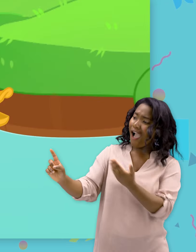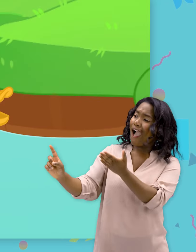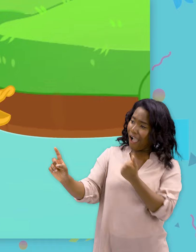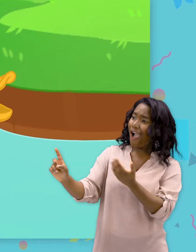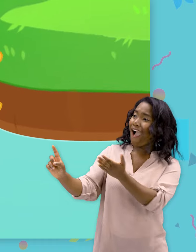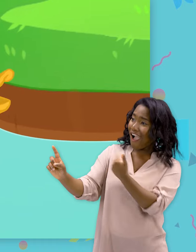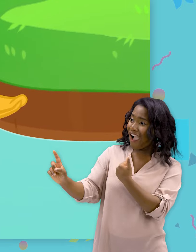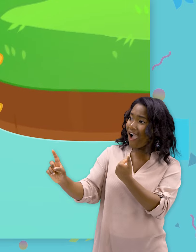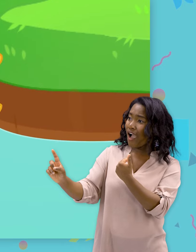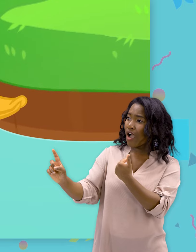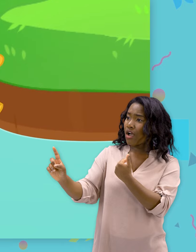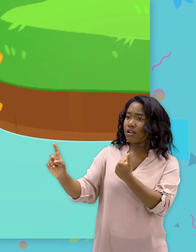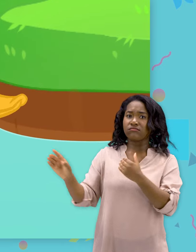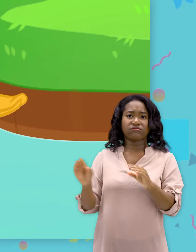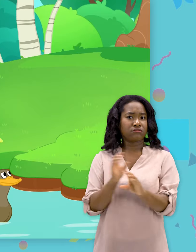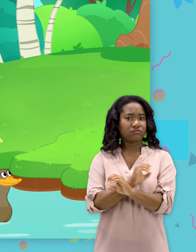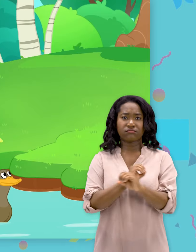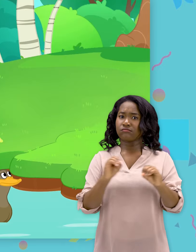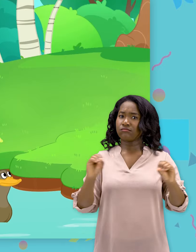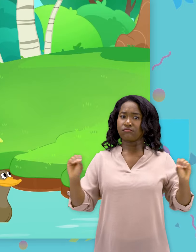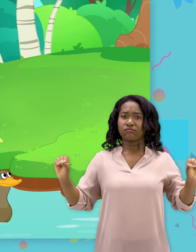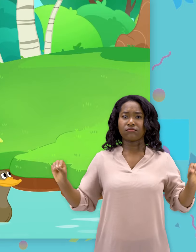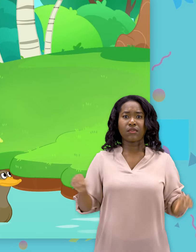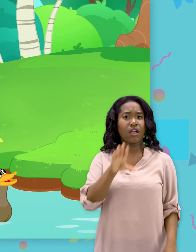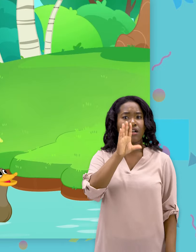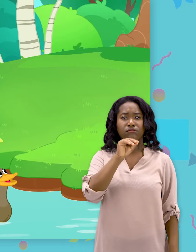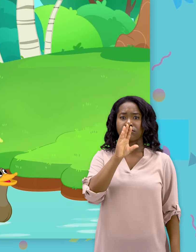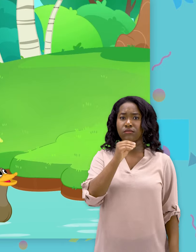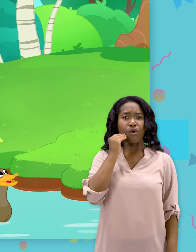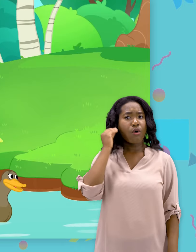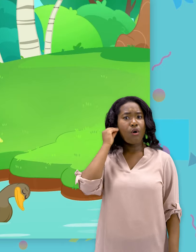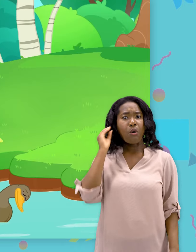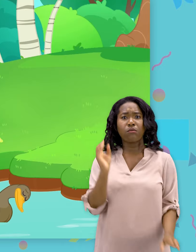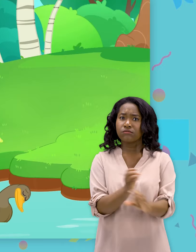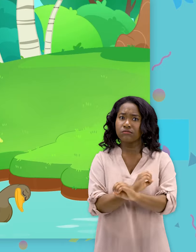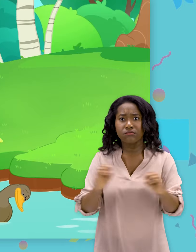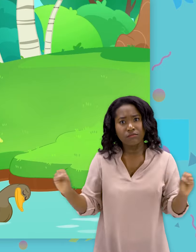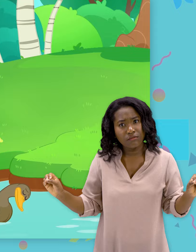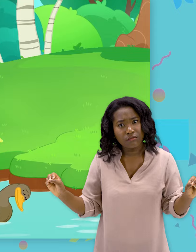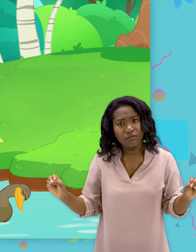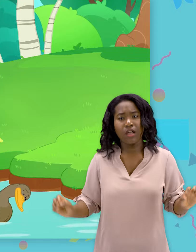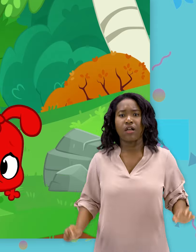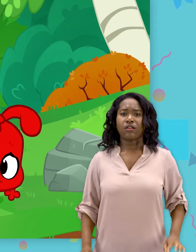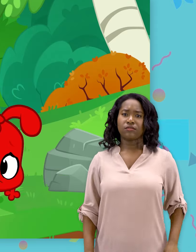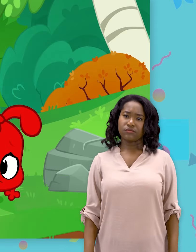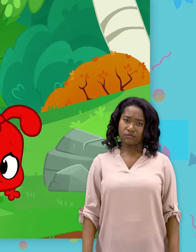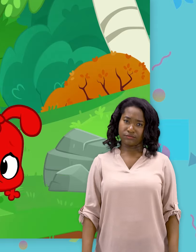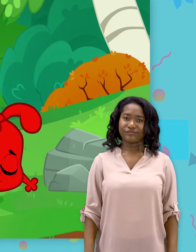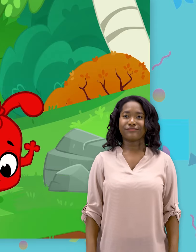said, quack, quack, quack, but no little ducks came swimming back.